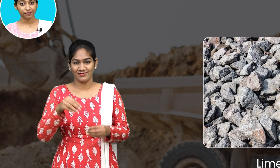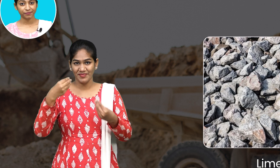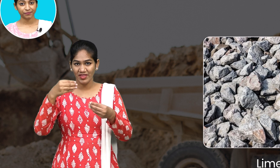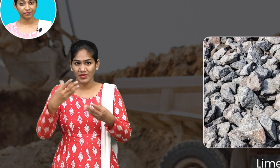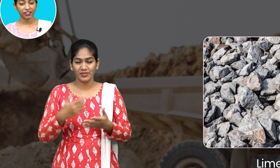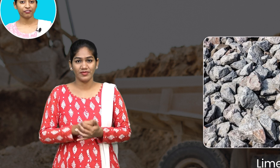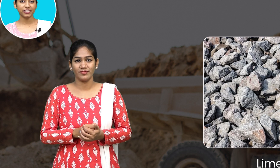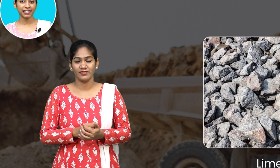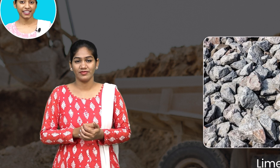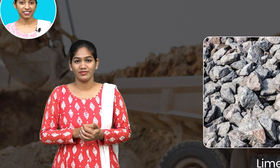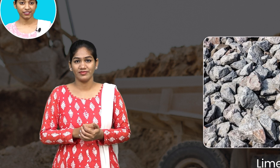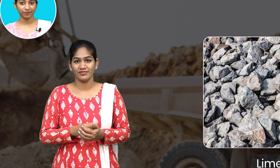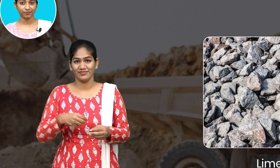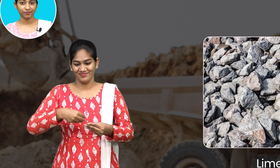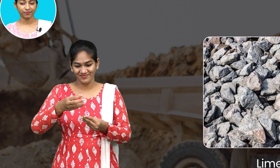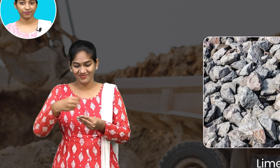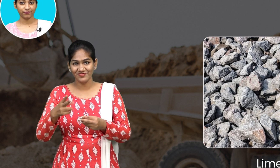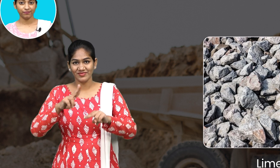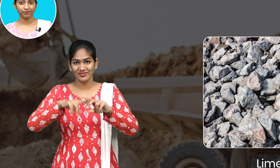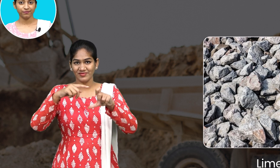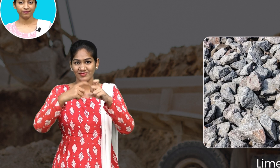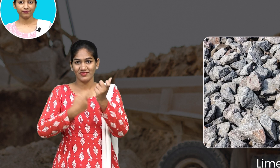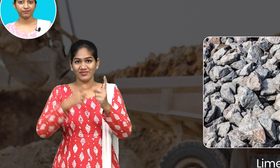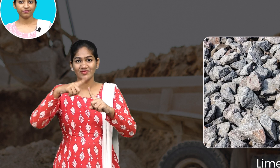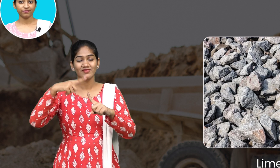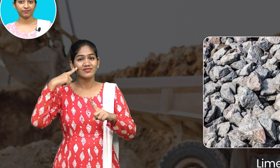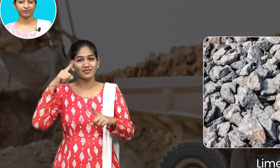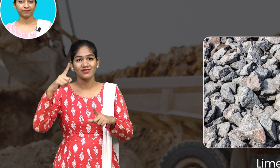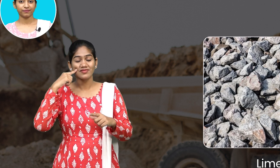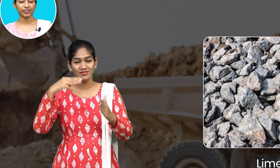paper, fertilizer